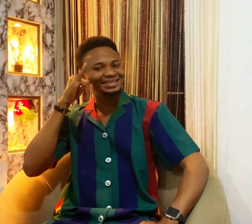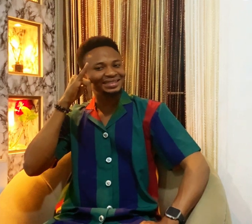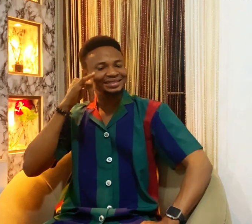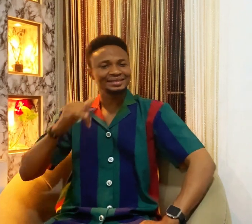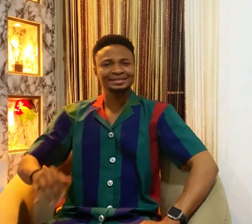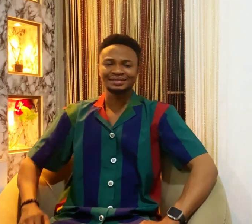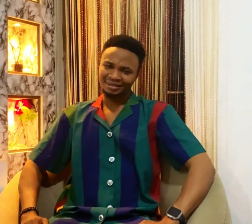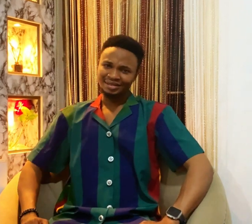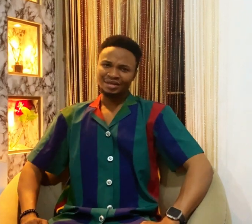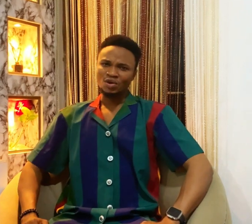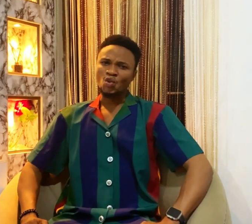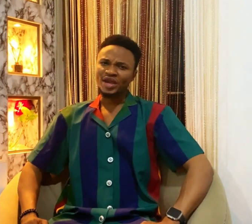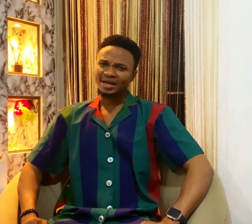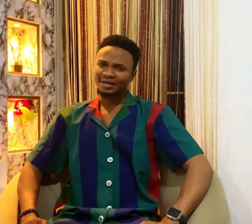Yesterday. Week.